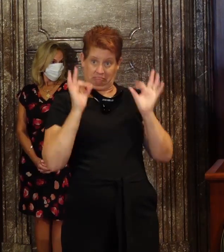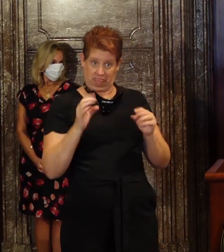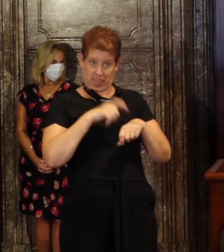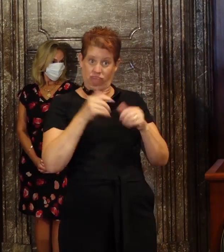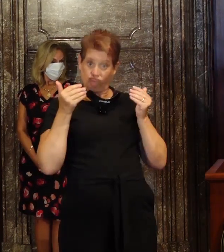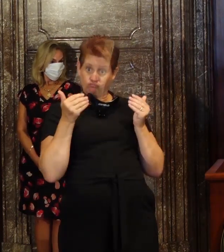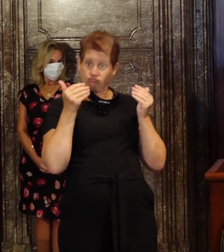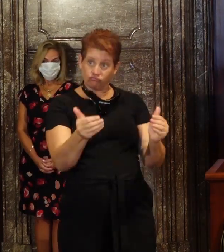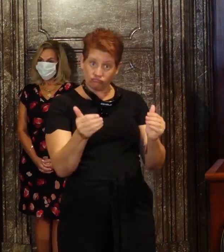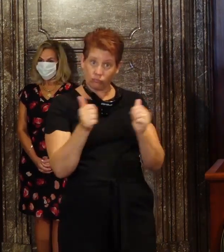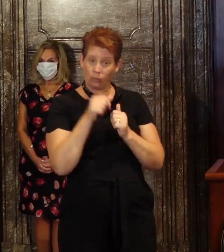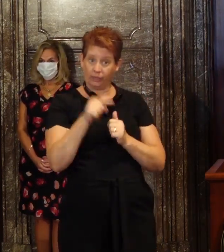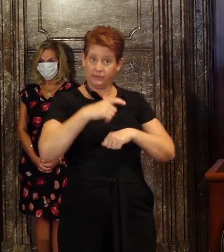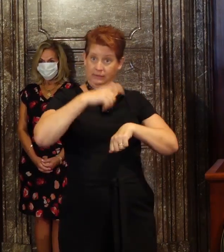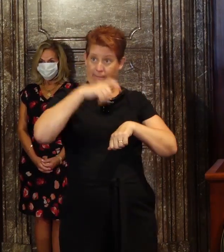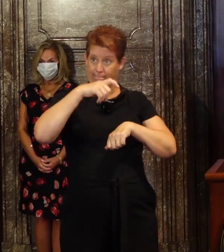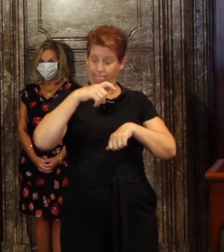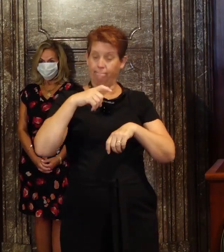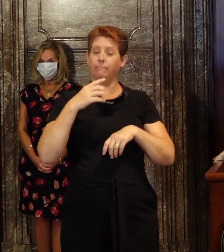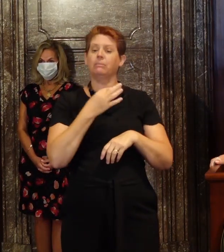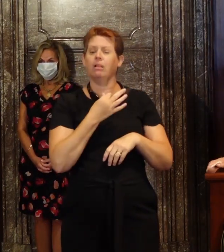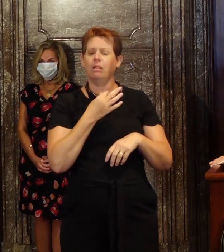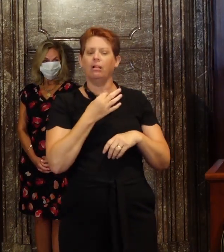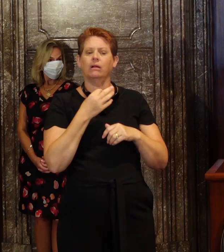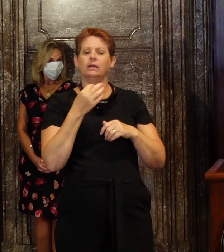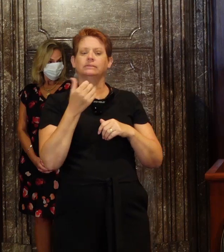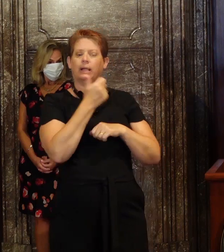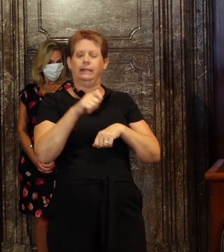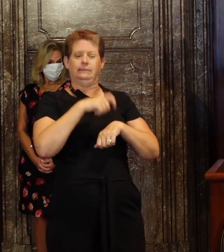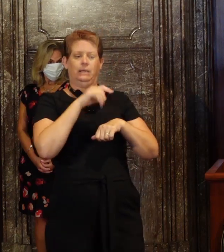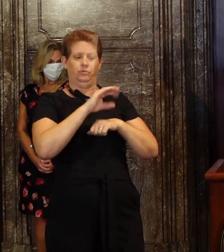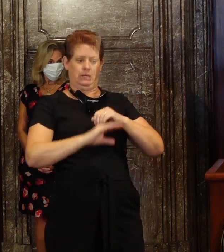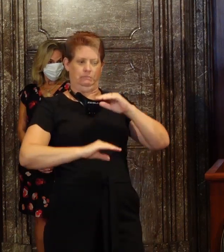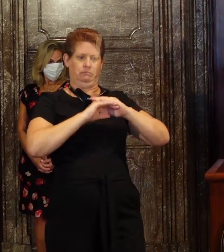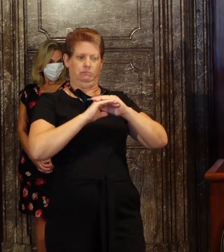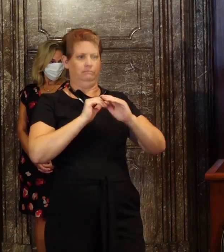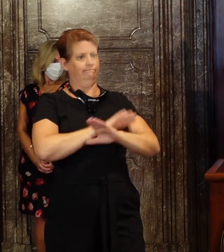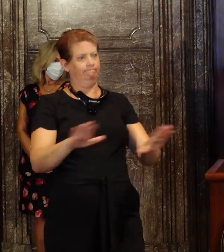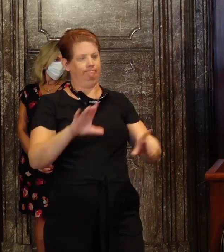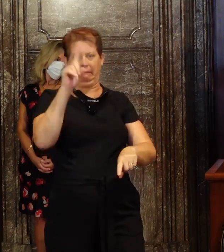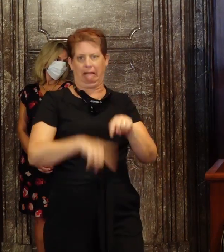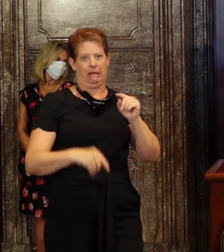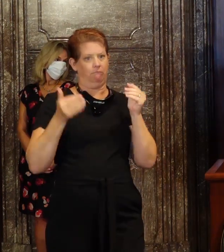initiative. Is there a threshold where if the situation worsens that we might have to roll this back?